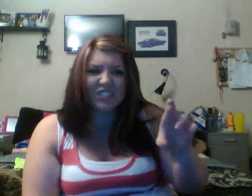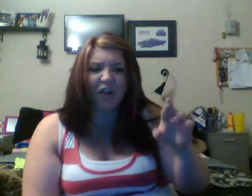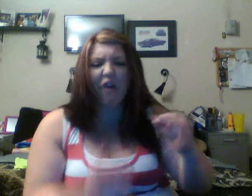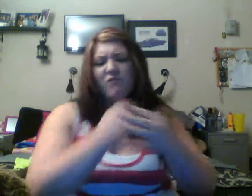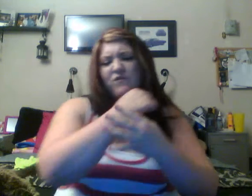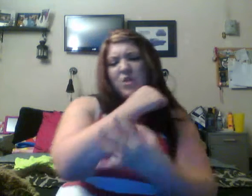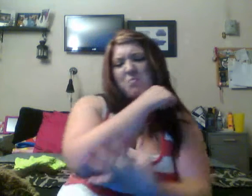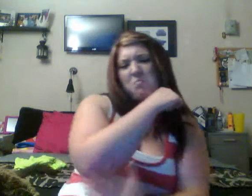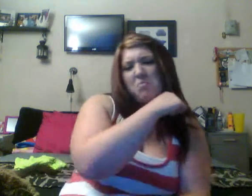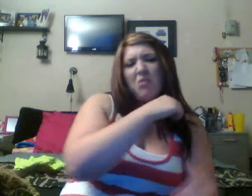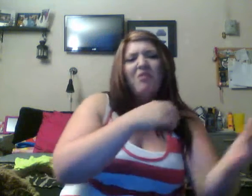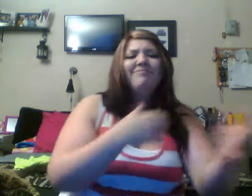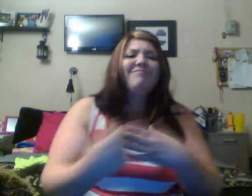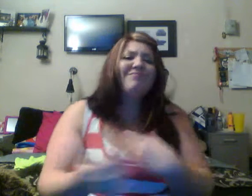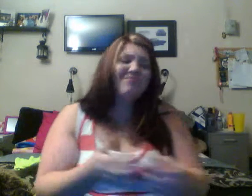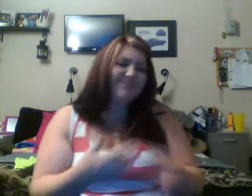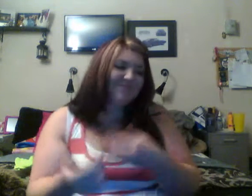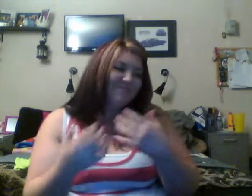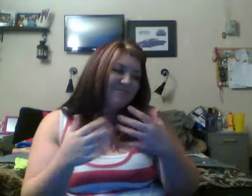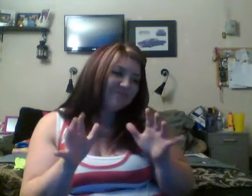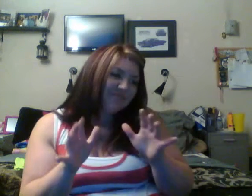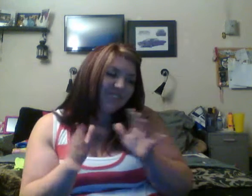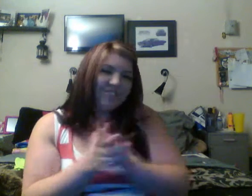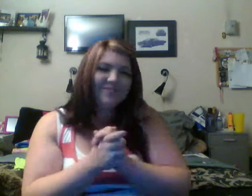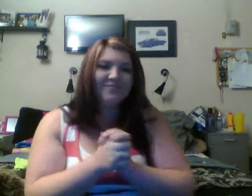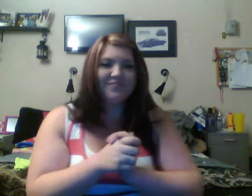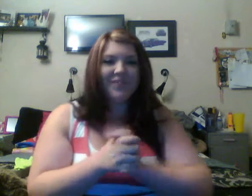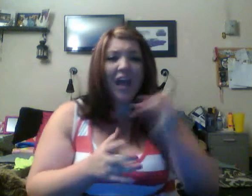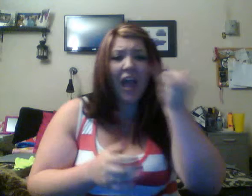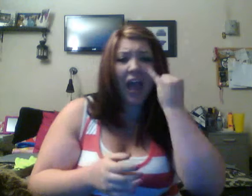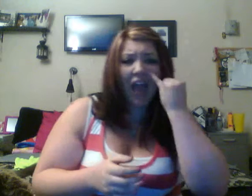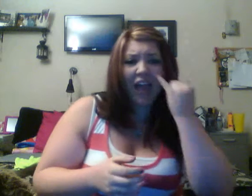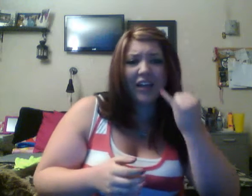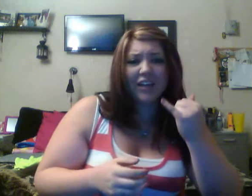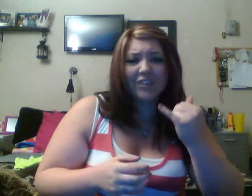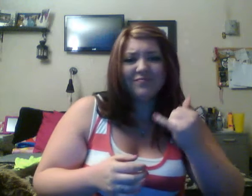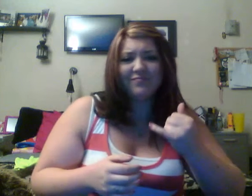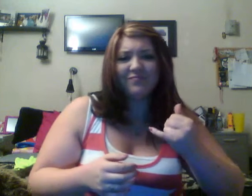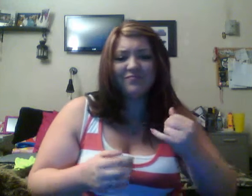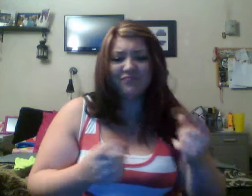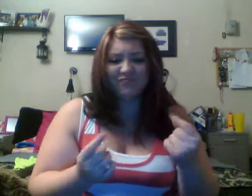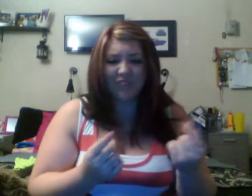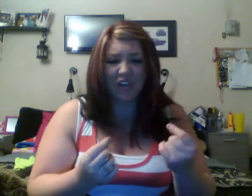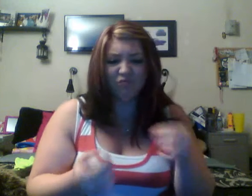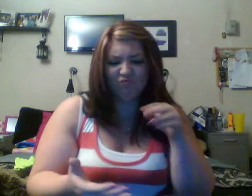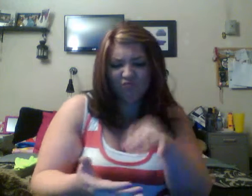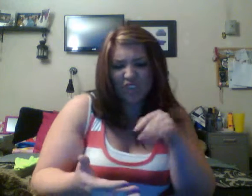their artwork pours out, and I'm going to tell you, I think that's bunk. If you do a historical study of the great writers,